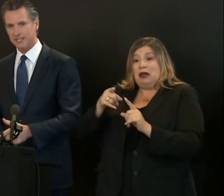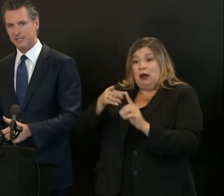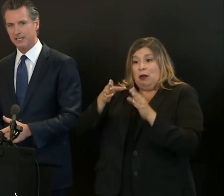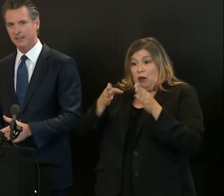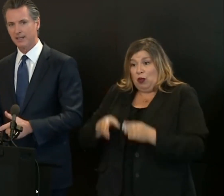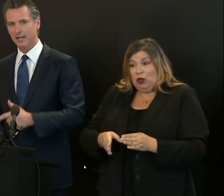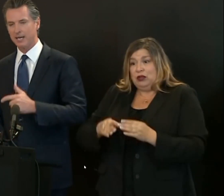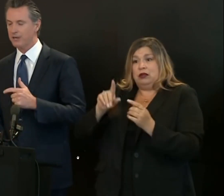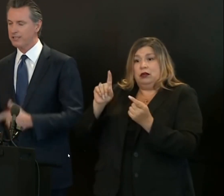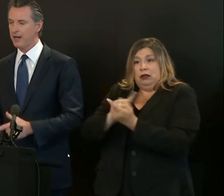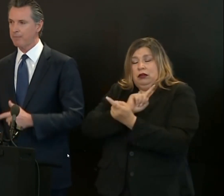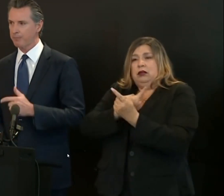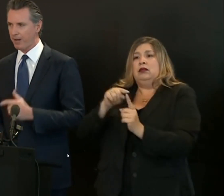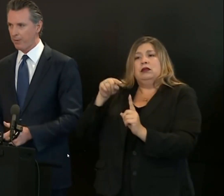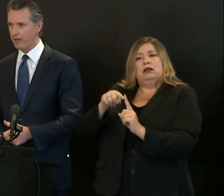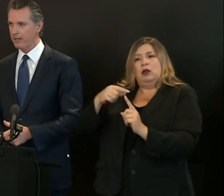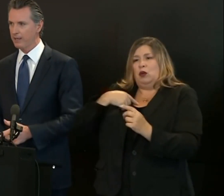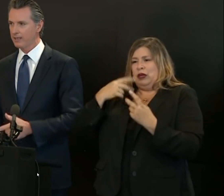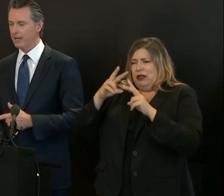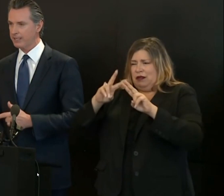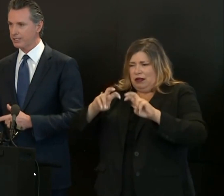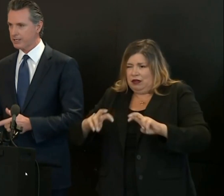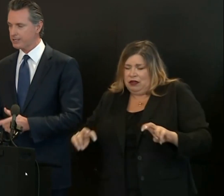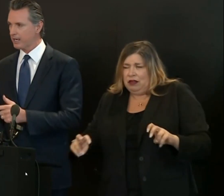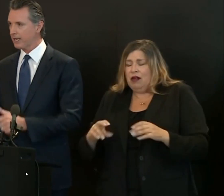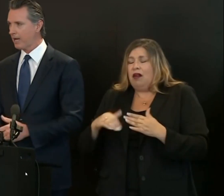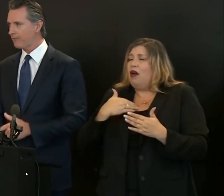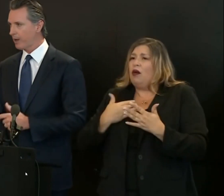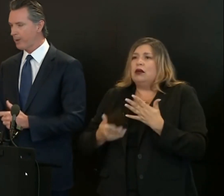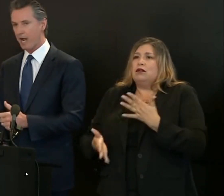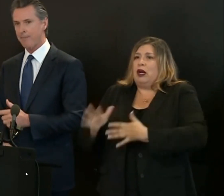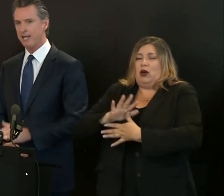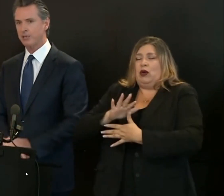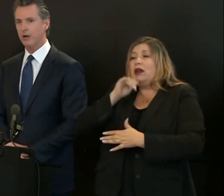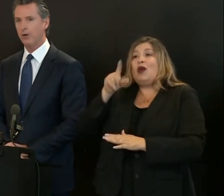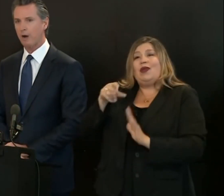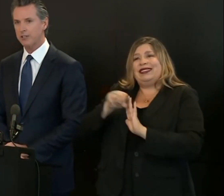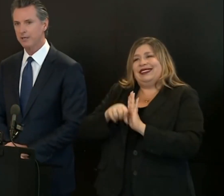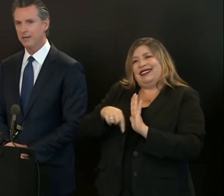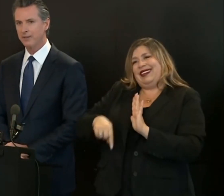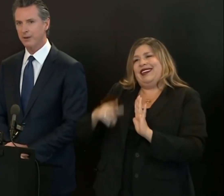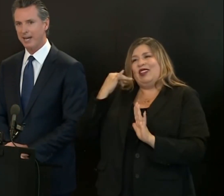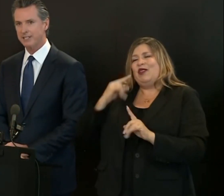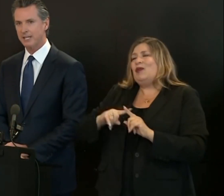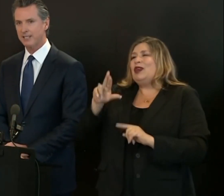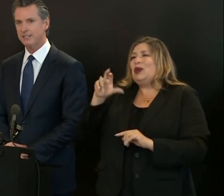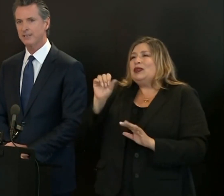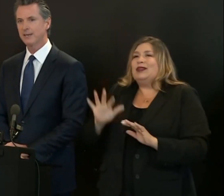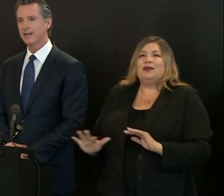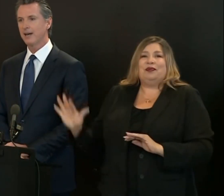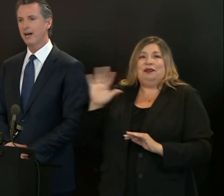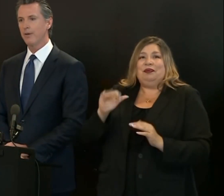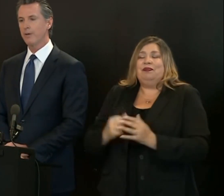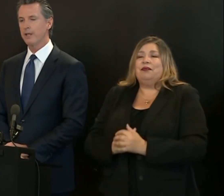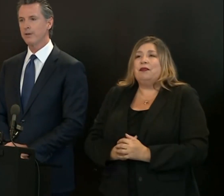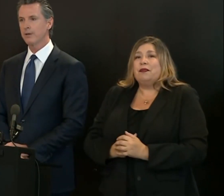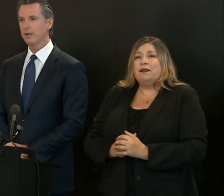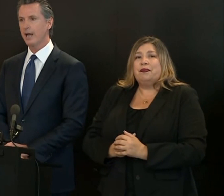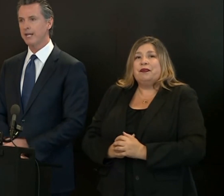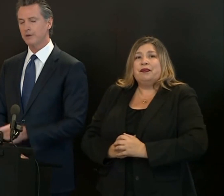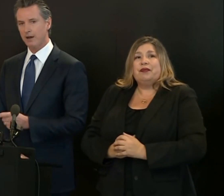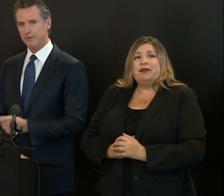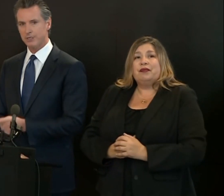diagnostic testing as our top priority, not just in the state of California, but I imagine all across the United States.